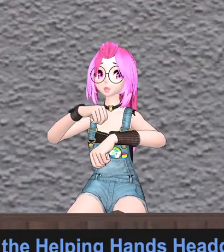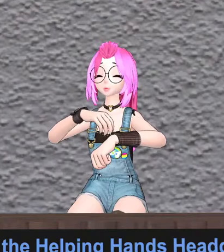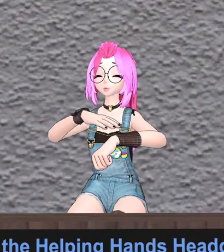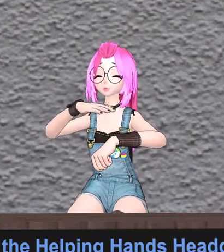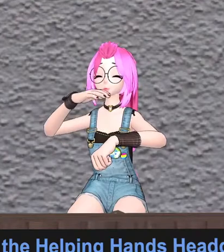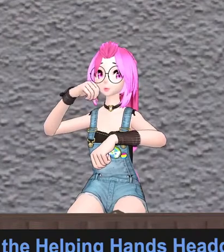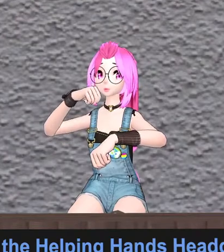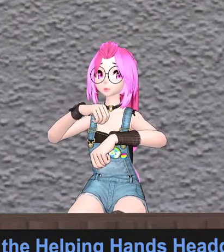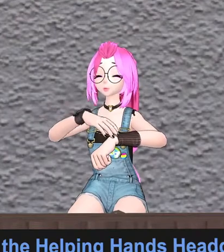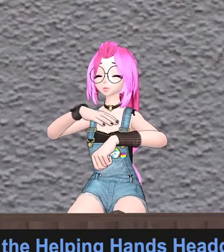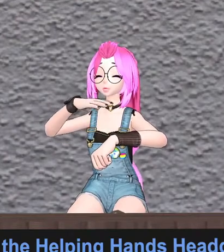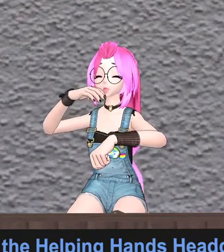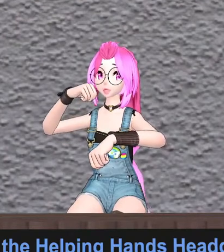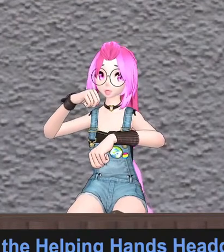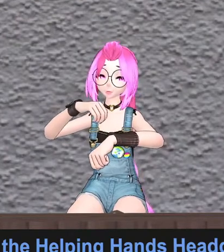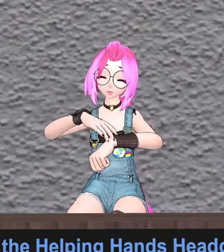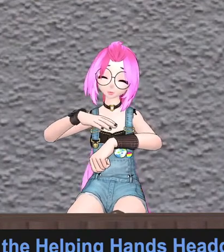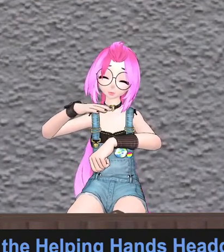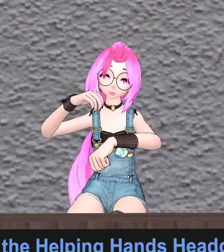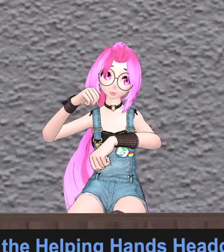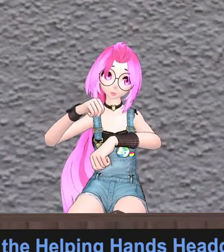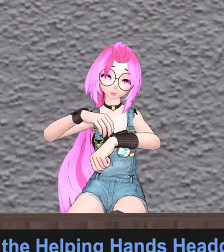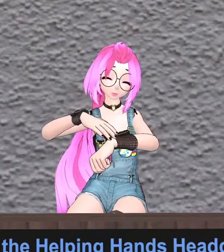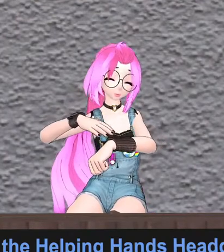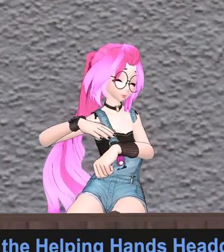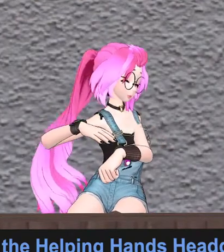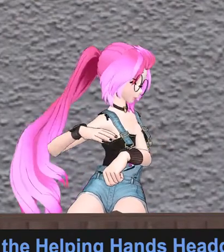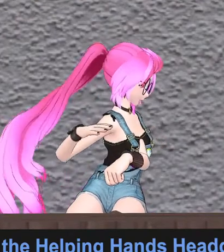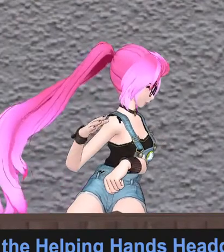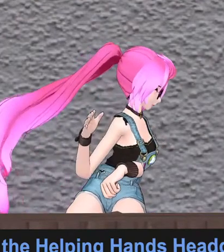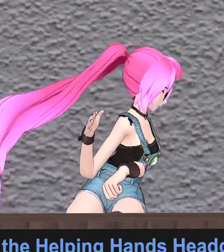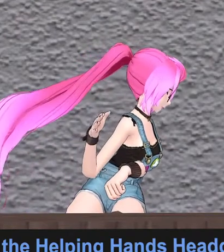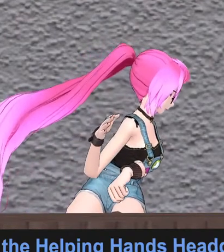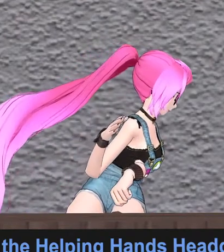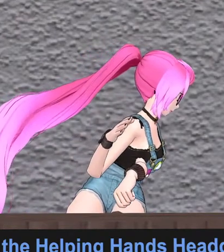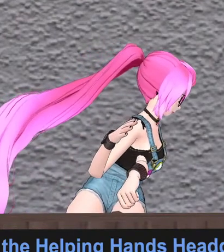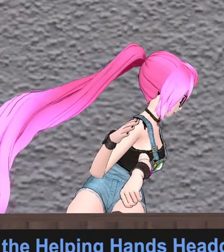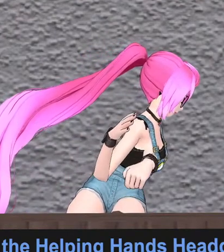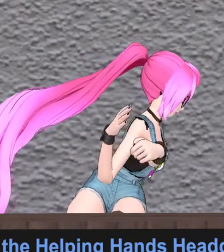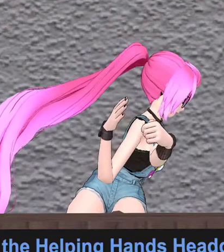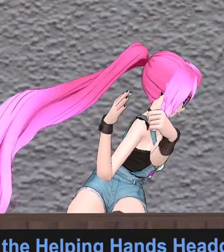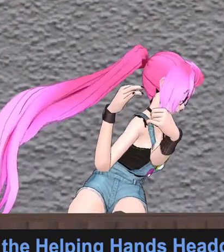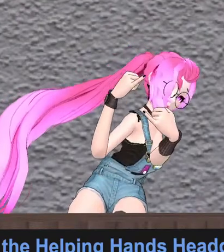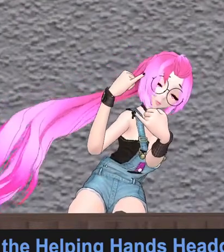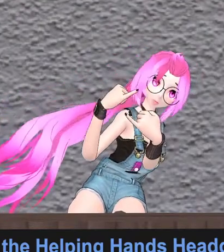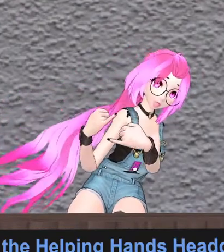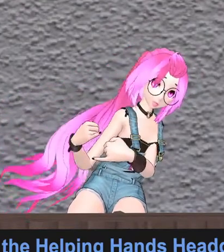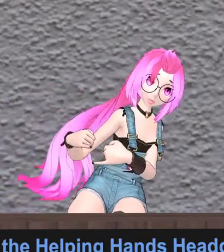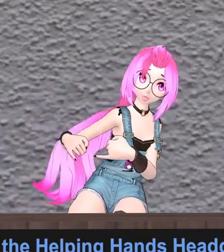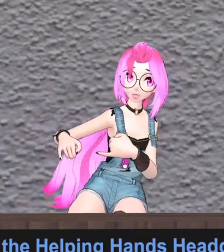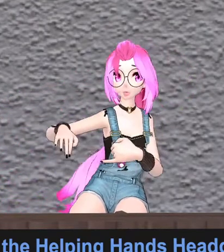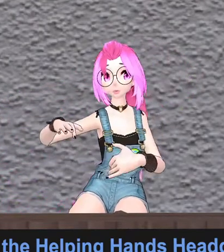Sweden. Sweden. Good. And finally,